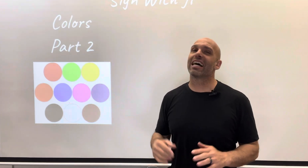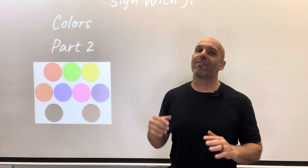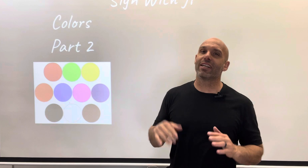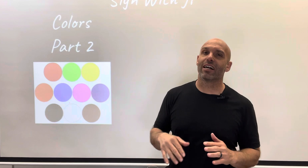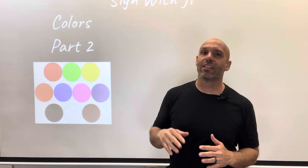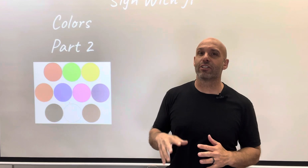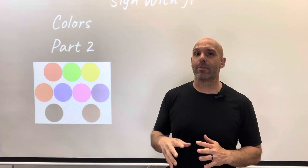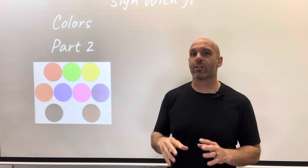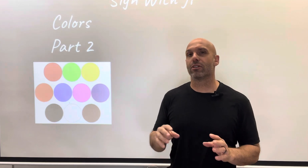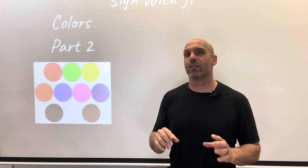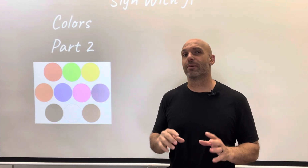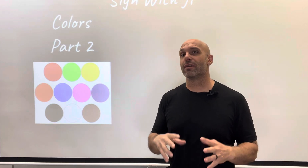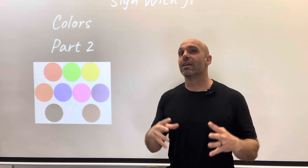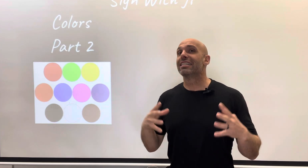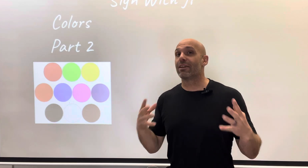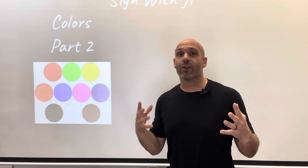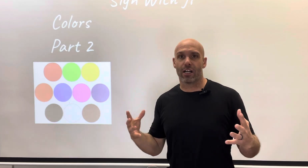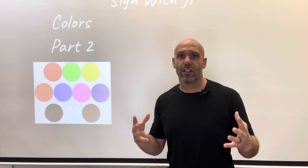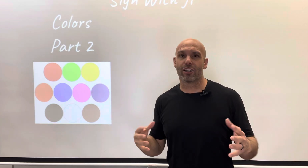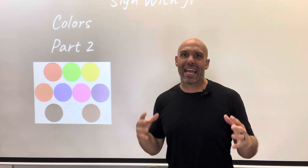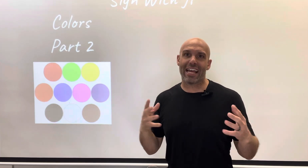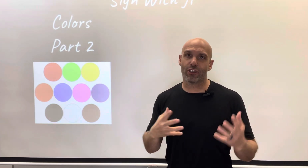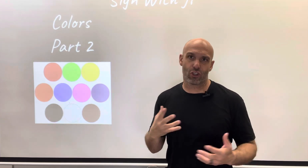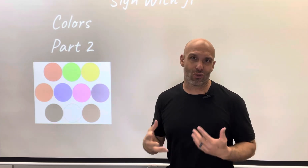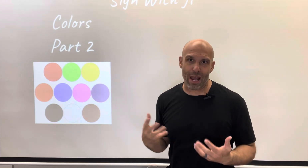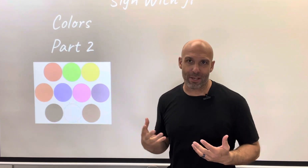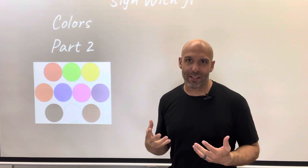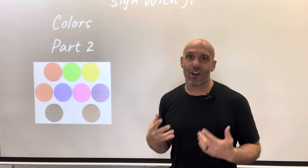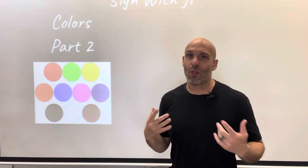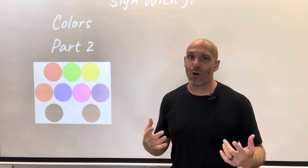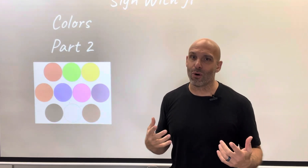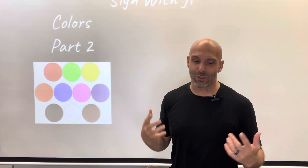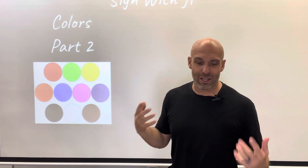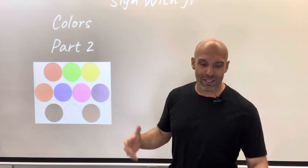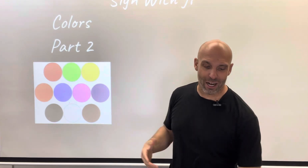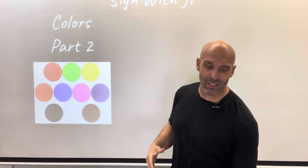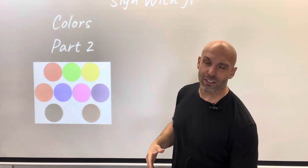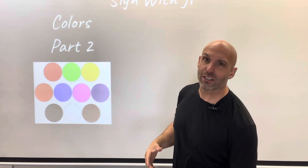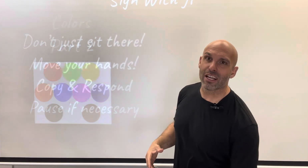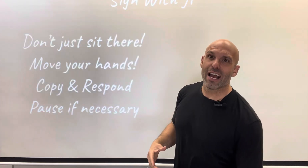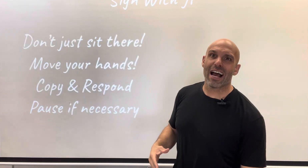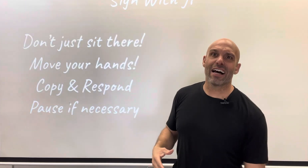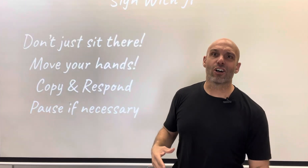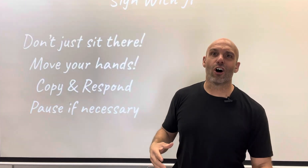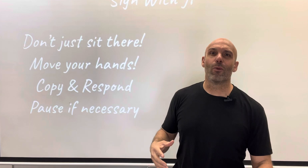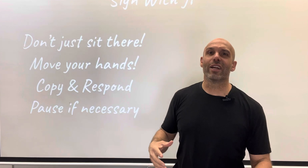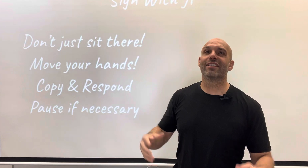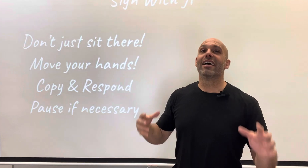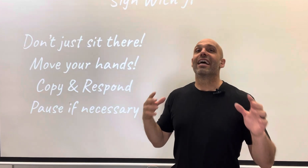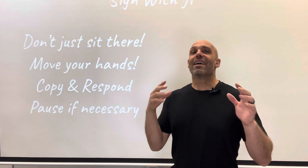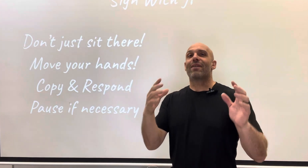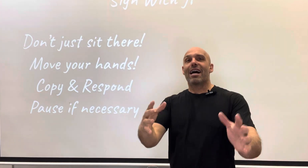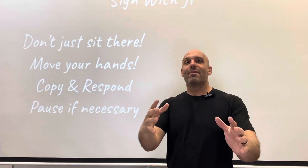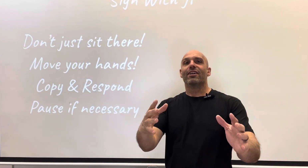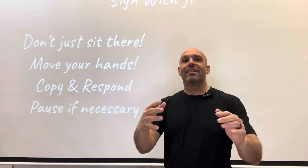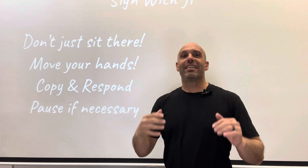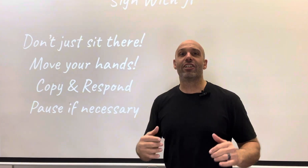dive in a little deeper to a little bit different colors and describing those colors. As always, if I'm here to teach you,